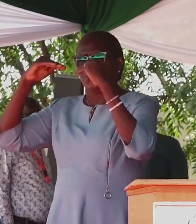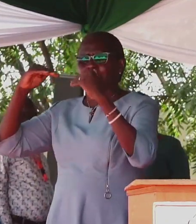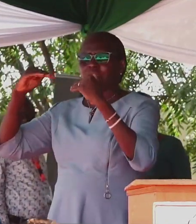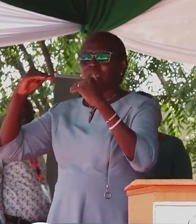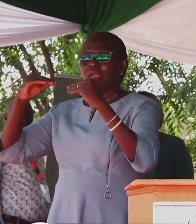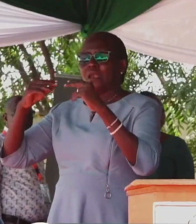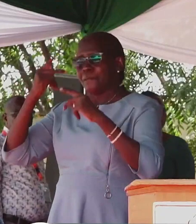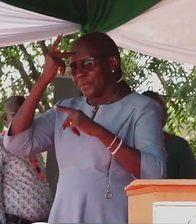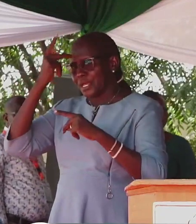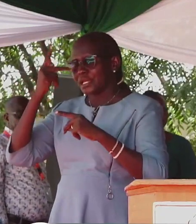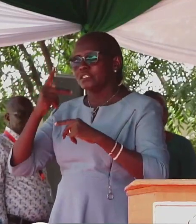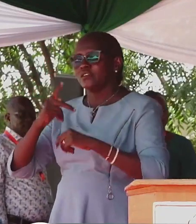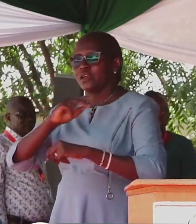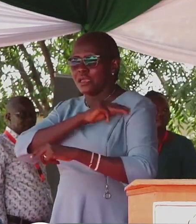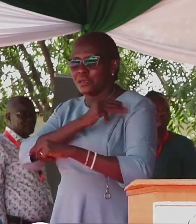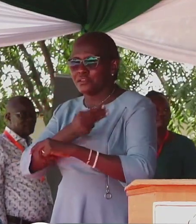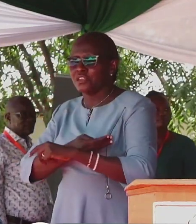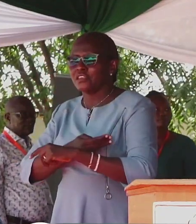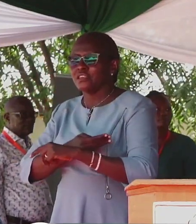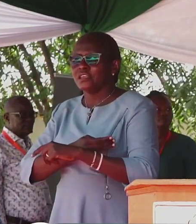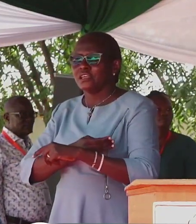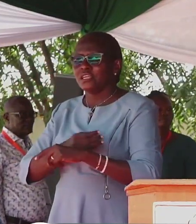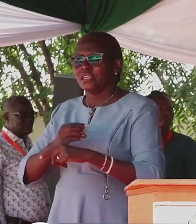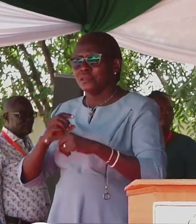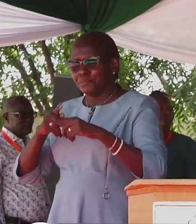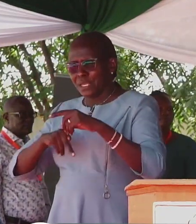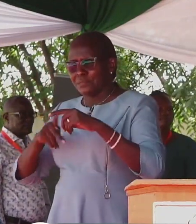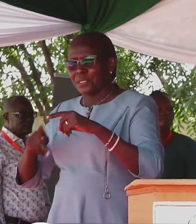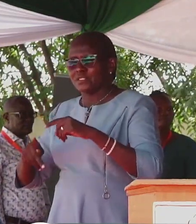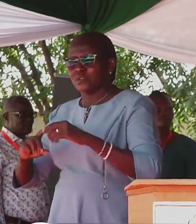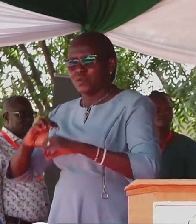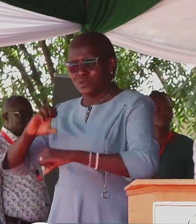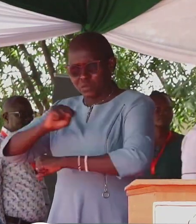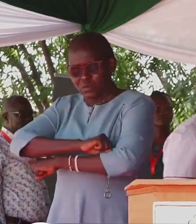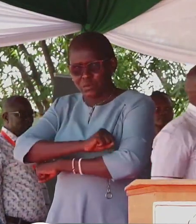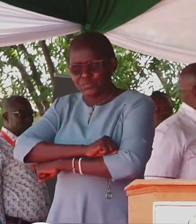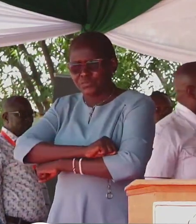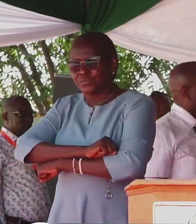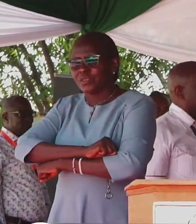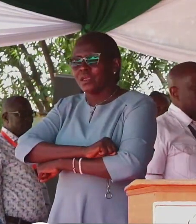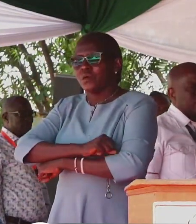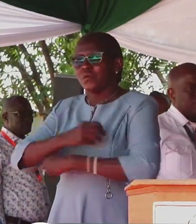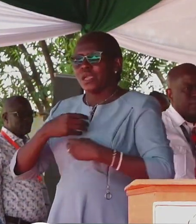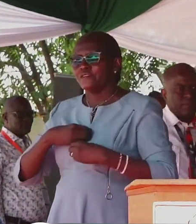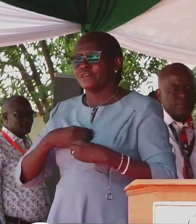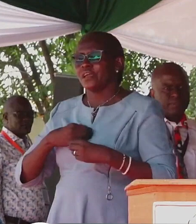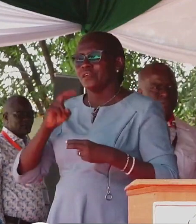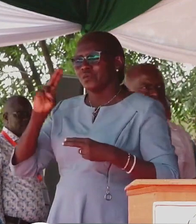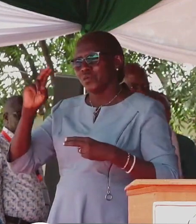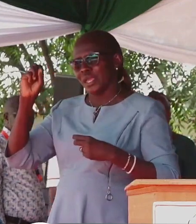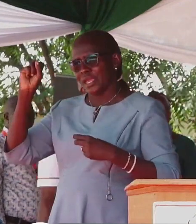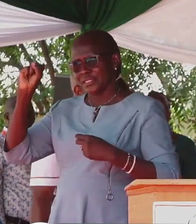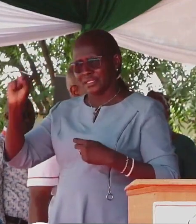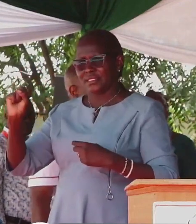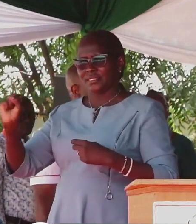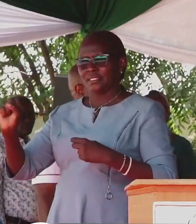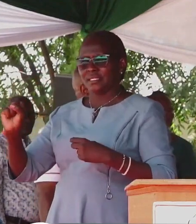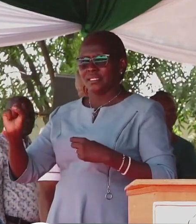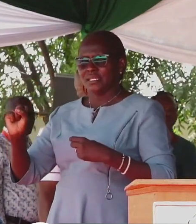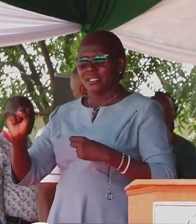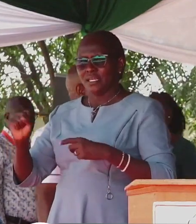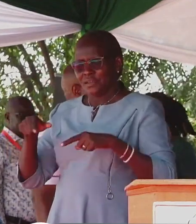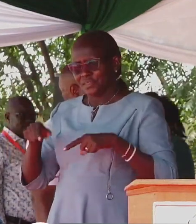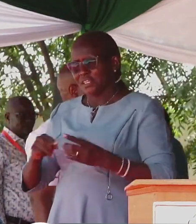optimizing parental empowerment and engagement in preschools. So we got a grant from Spencer Foundation US of $50,000 US.